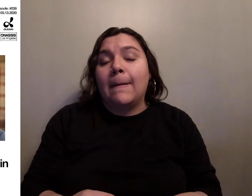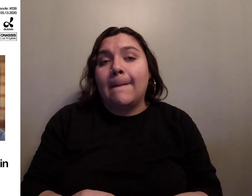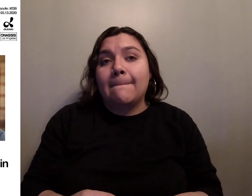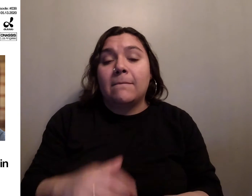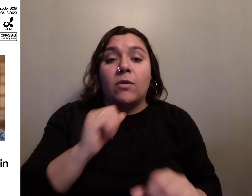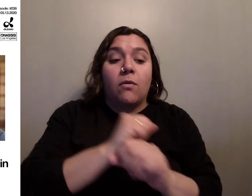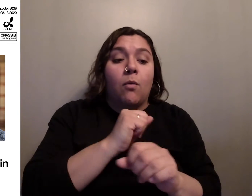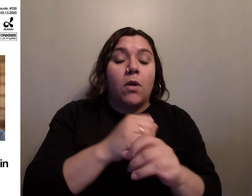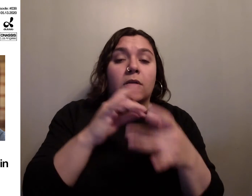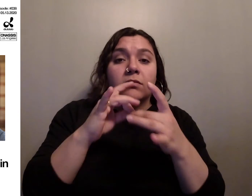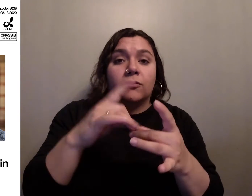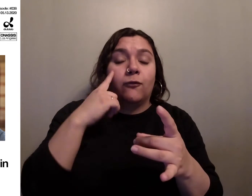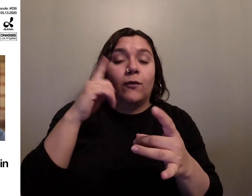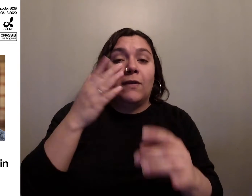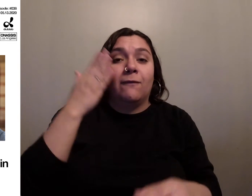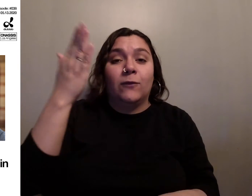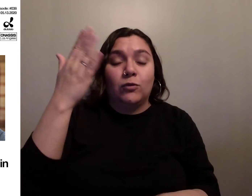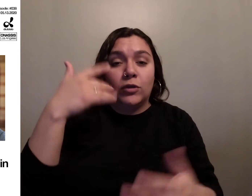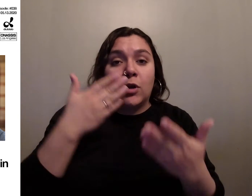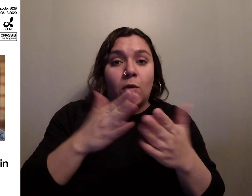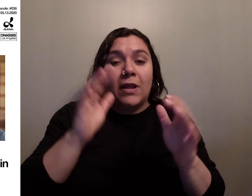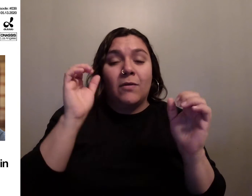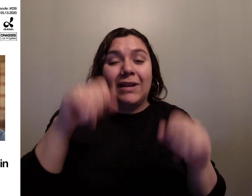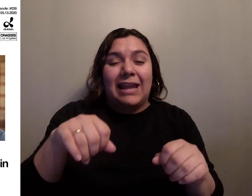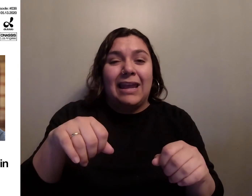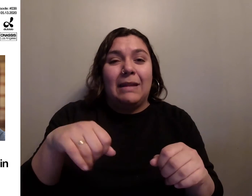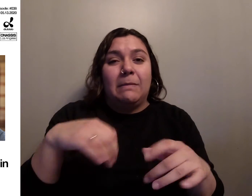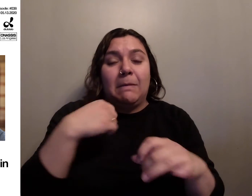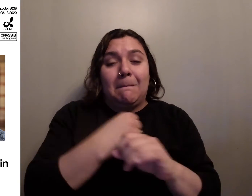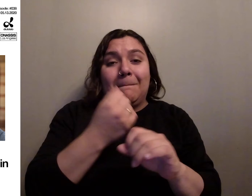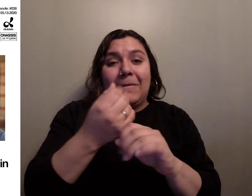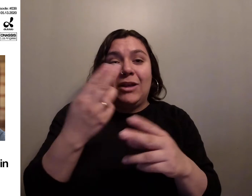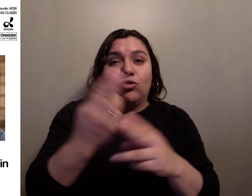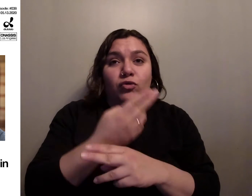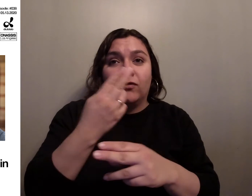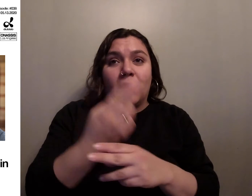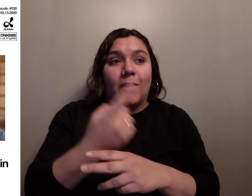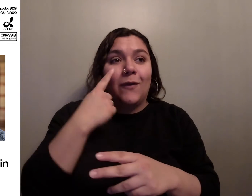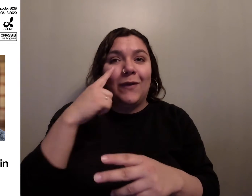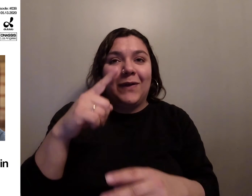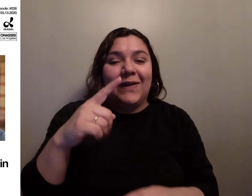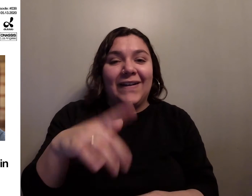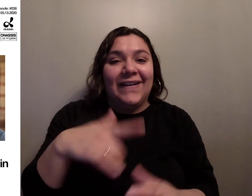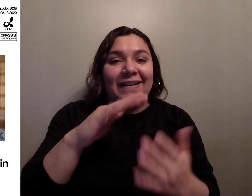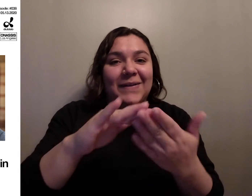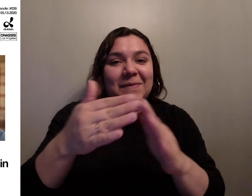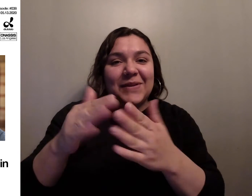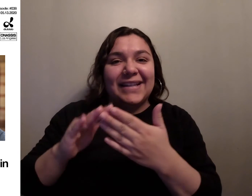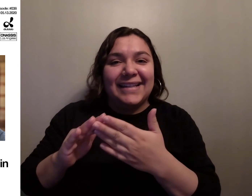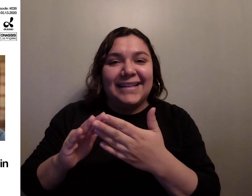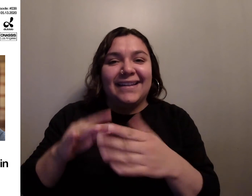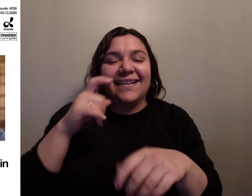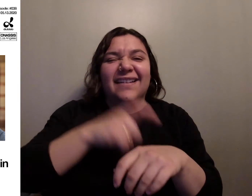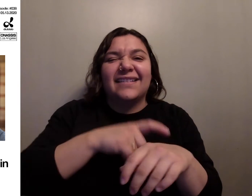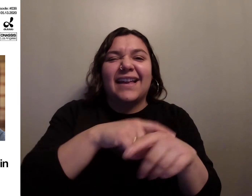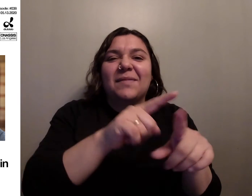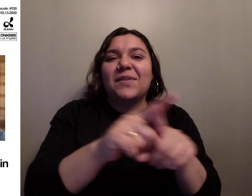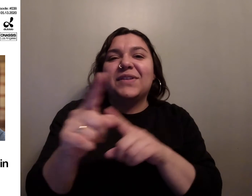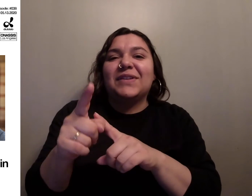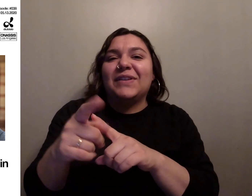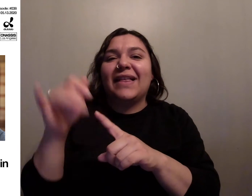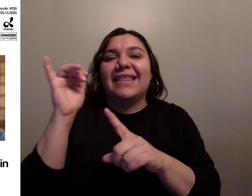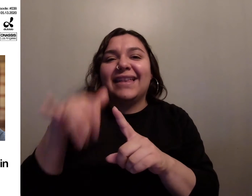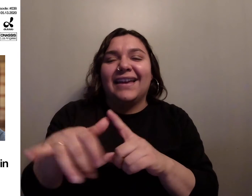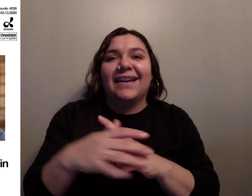form so that the work lands into its future in a way that can be made useful to a